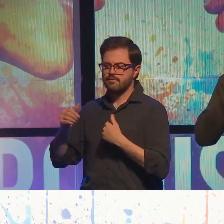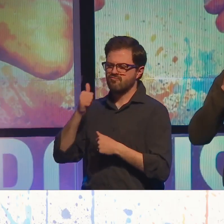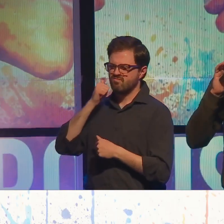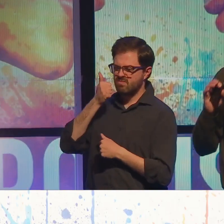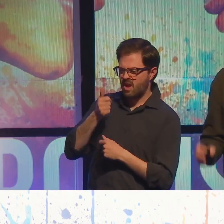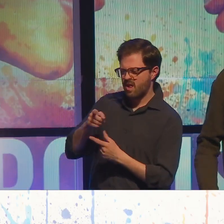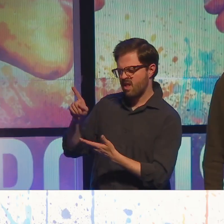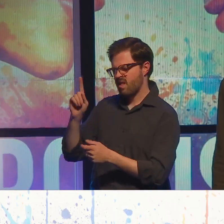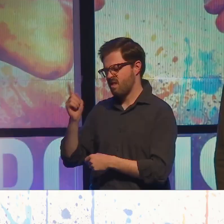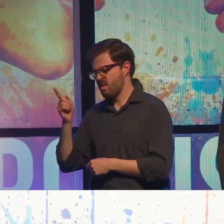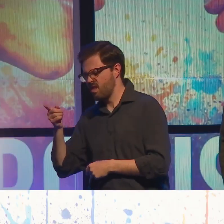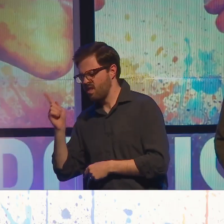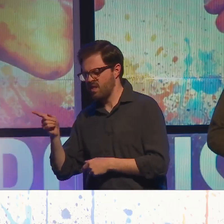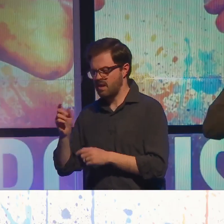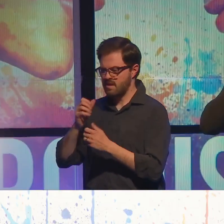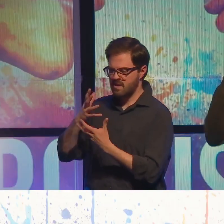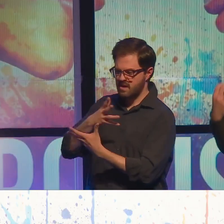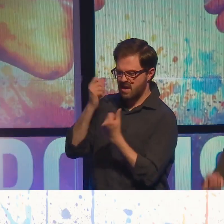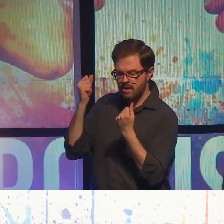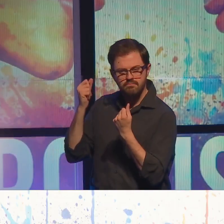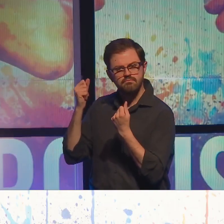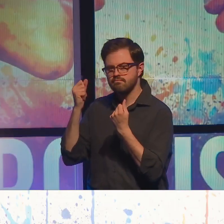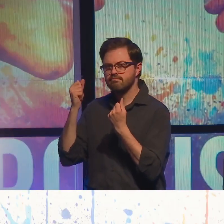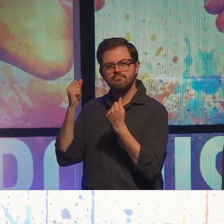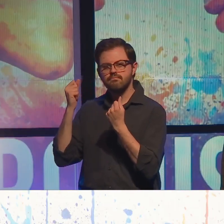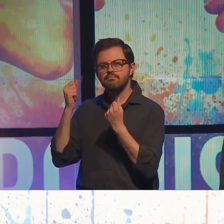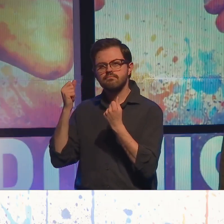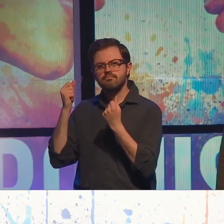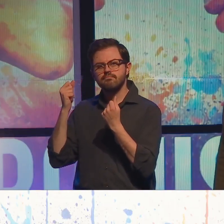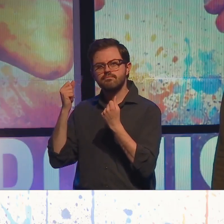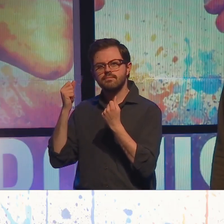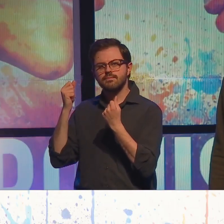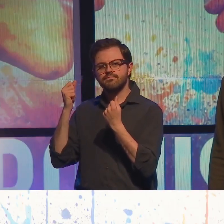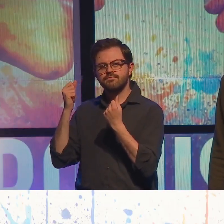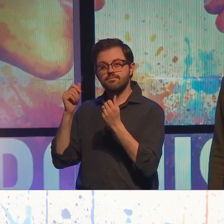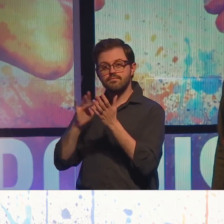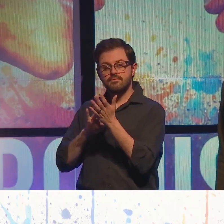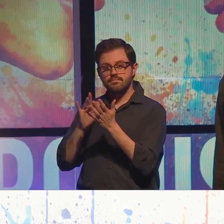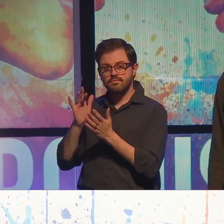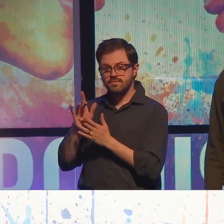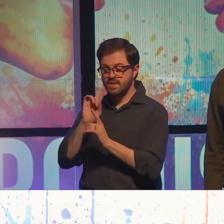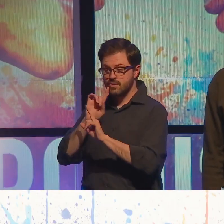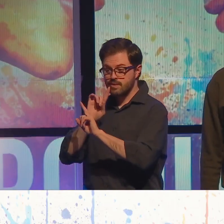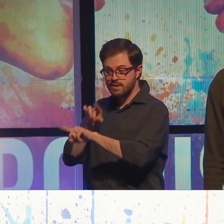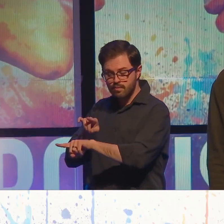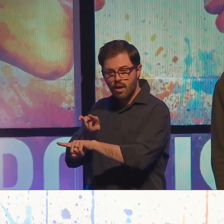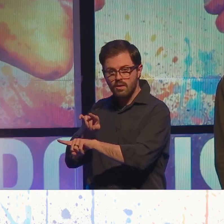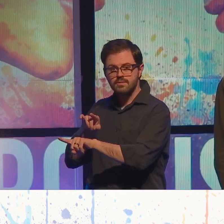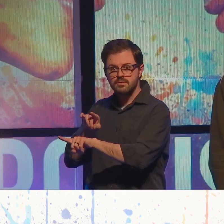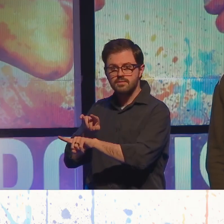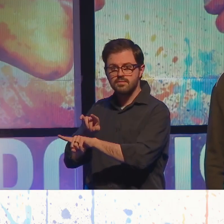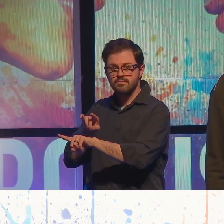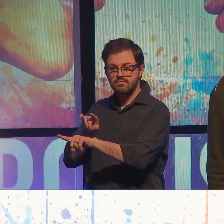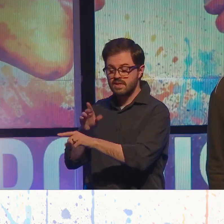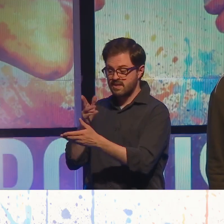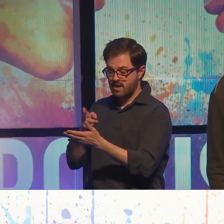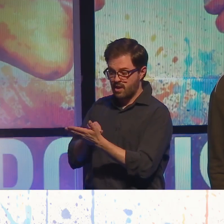doesn't respond with anger, he isn't taken out of the moment. Jesus, his response honors the darkness